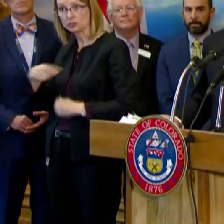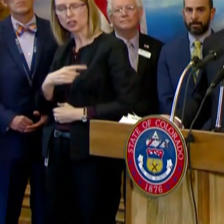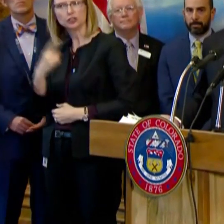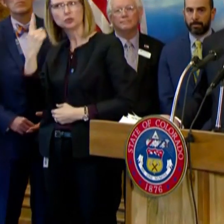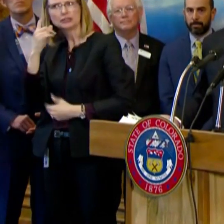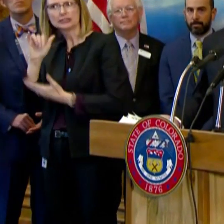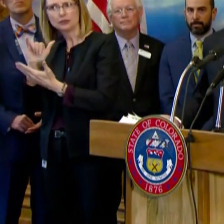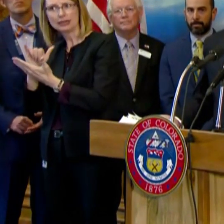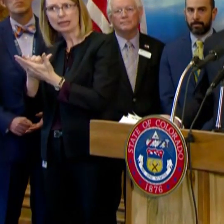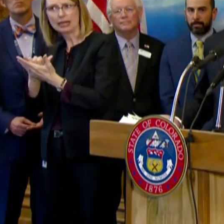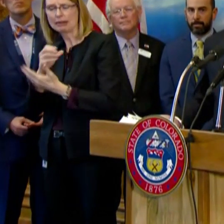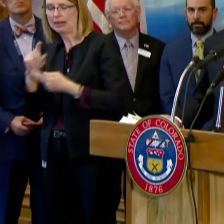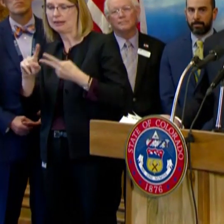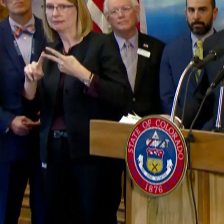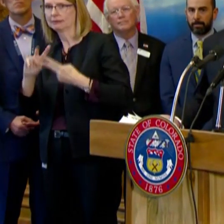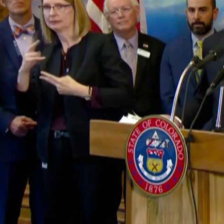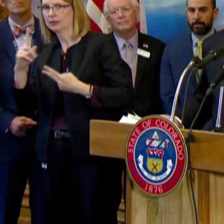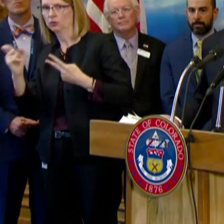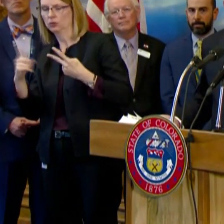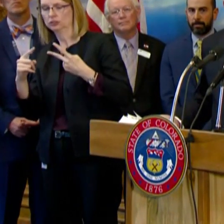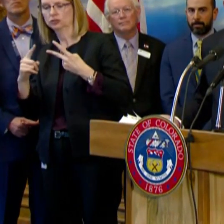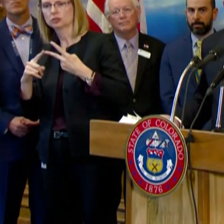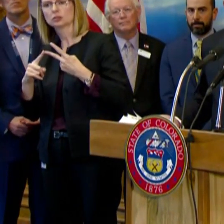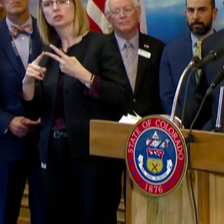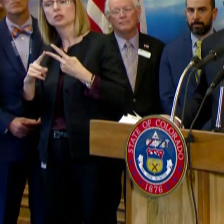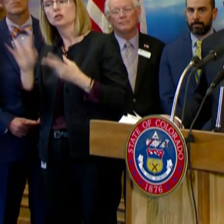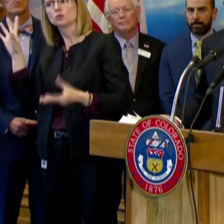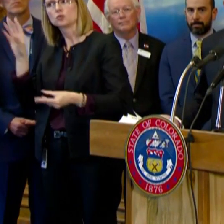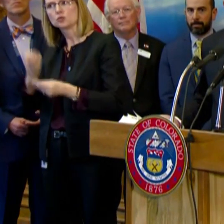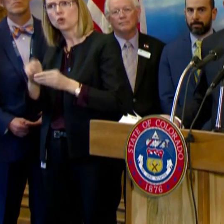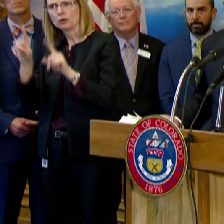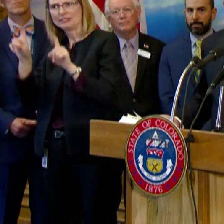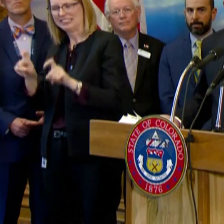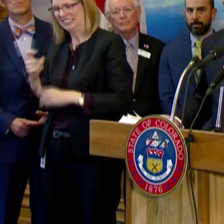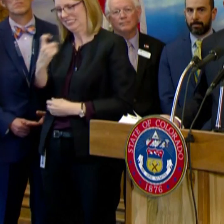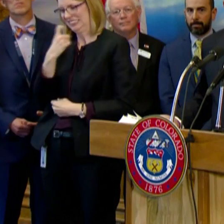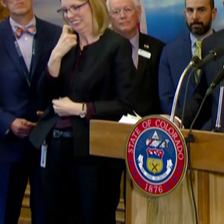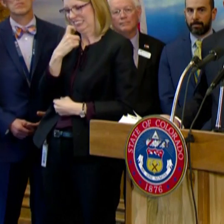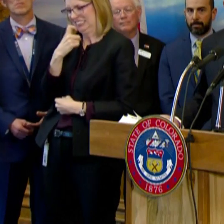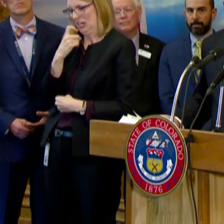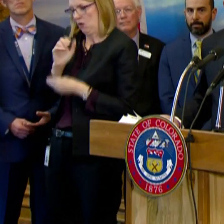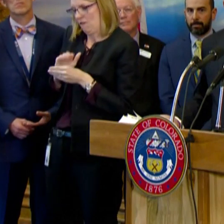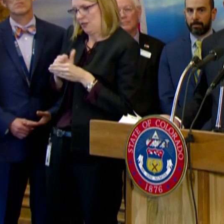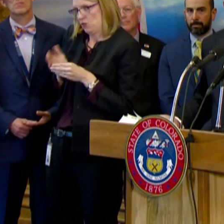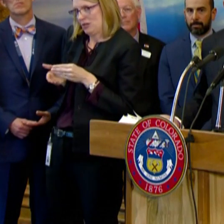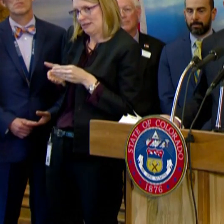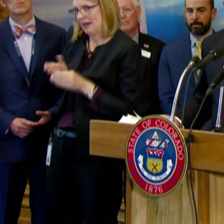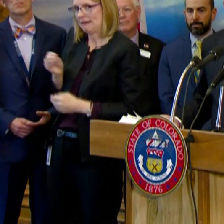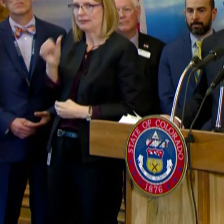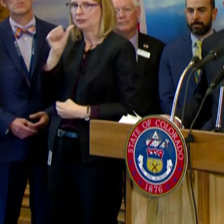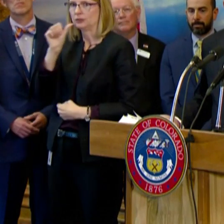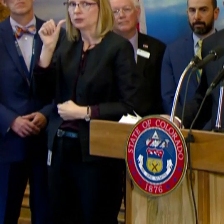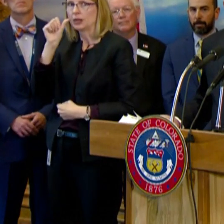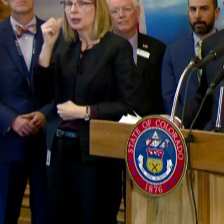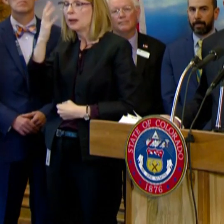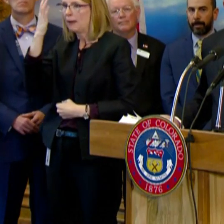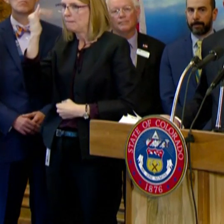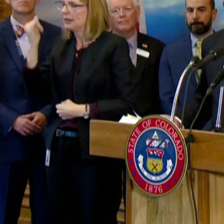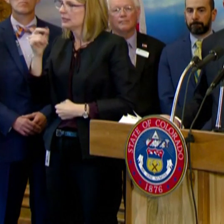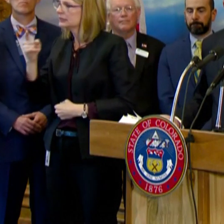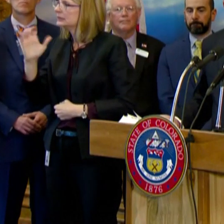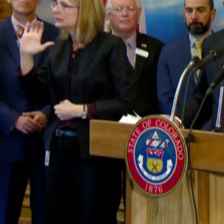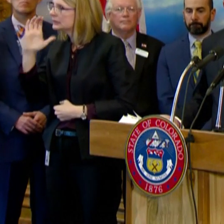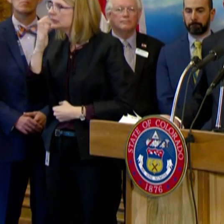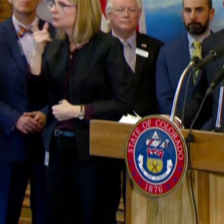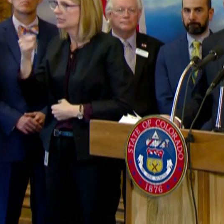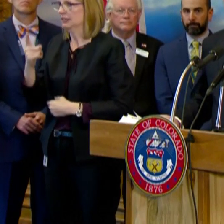question is also, how many tests were done over the weekend and yesterday, considering there is a now expanded round of testing